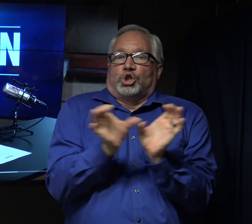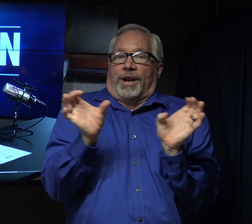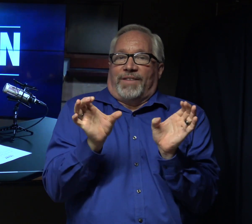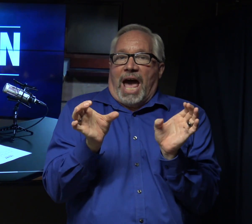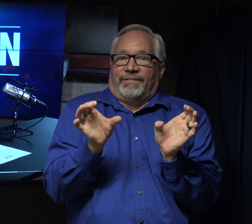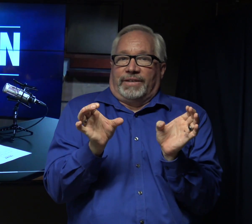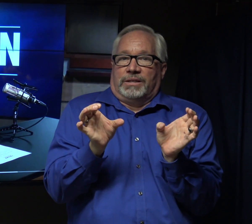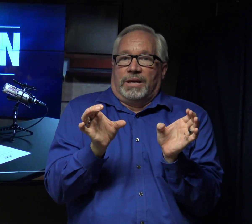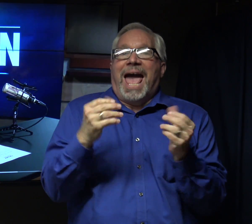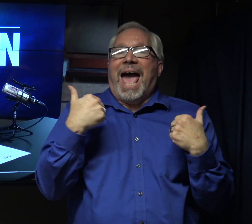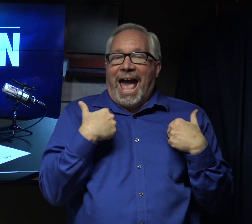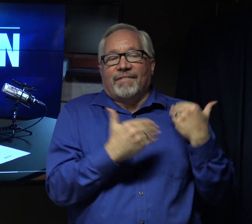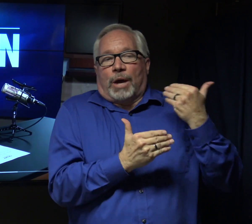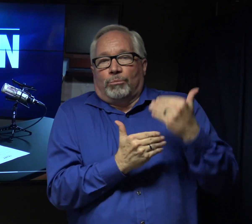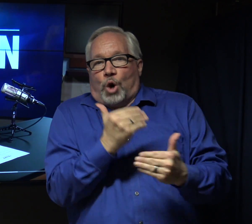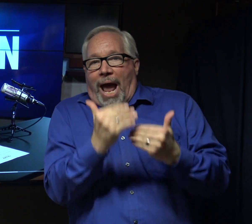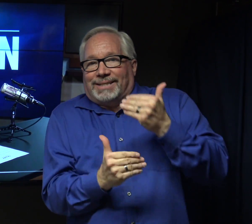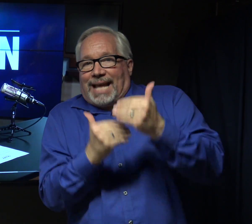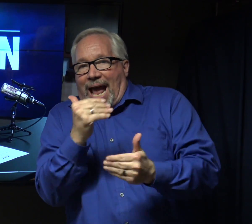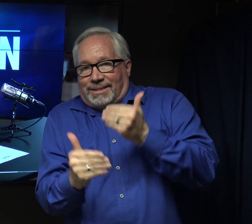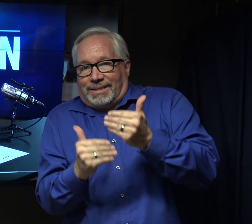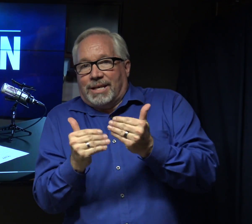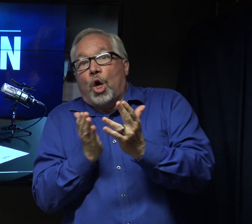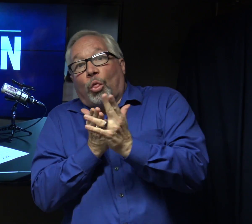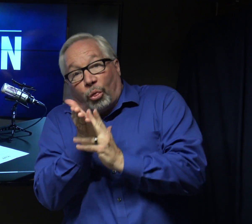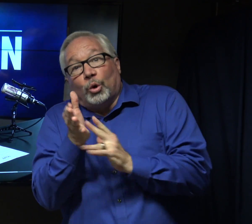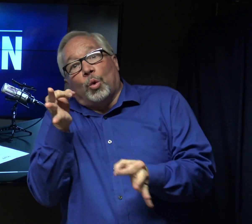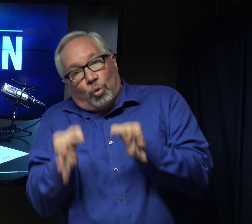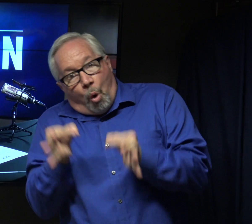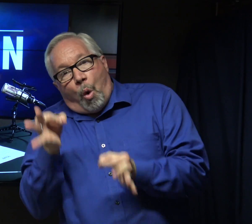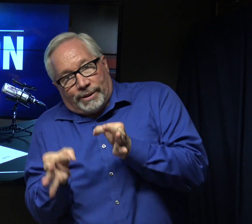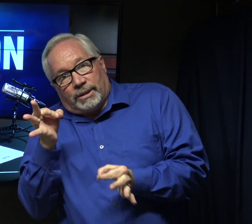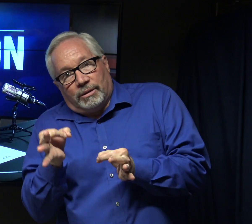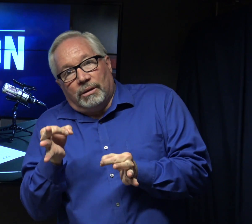through a process of litigation. So once again,